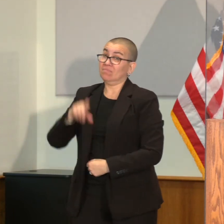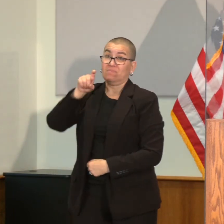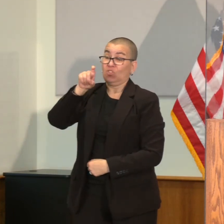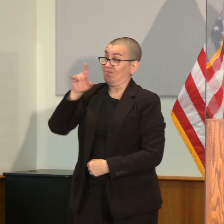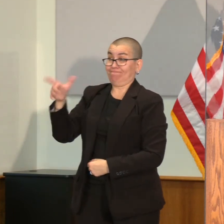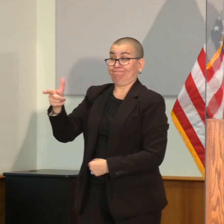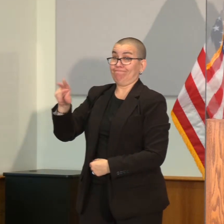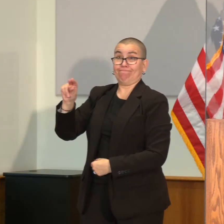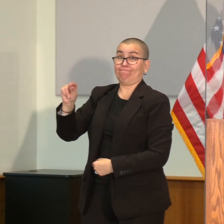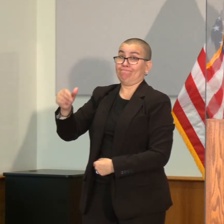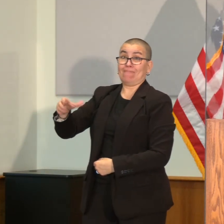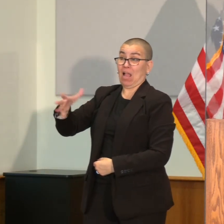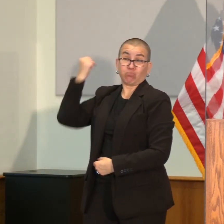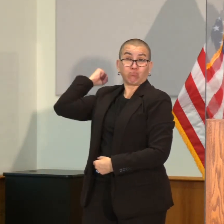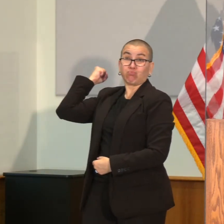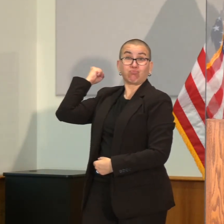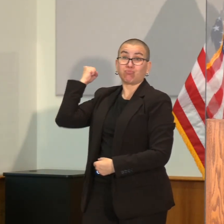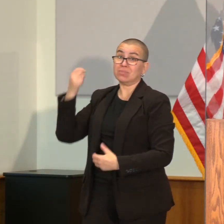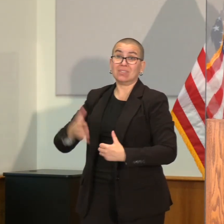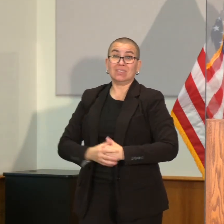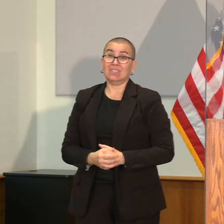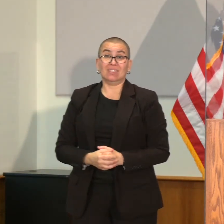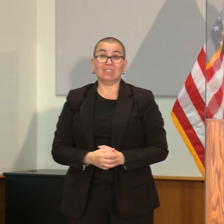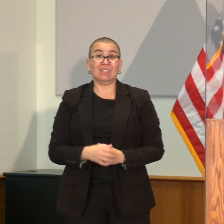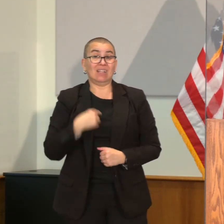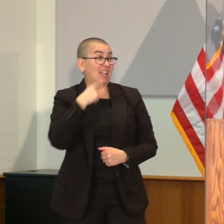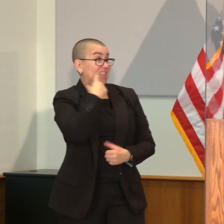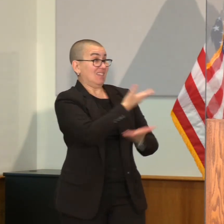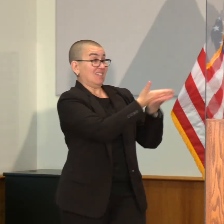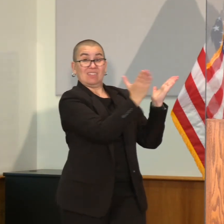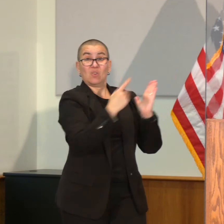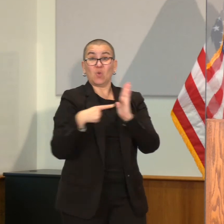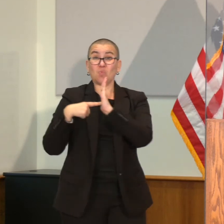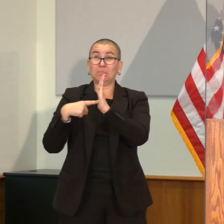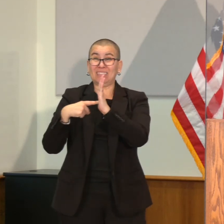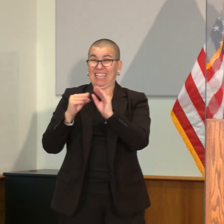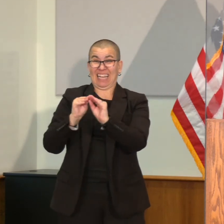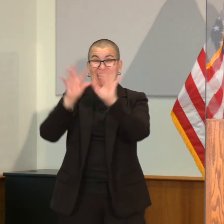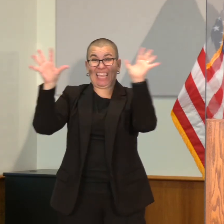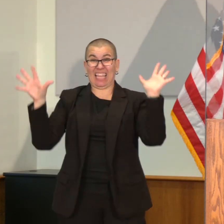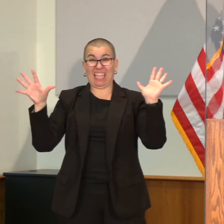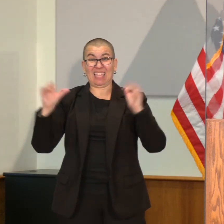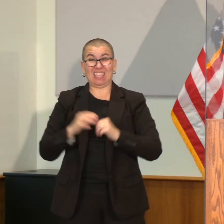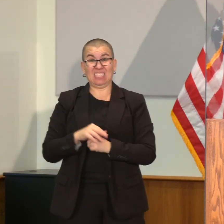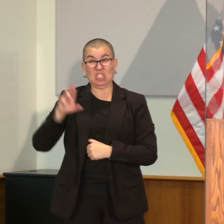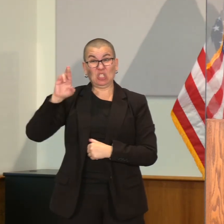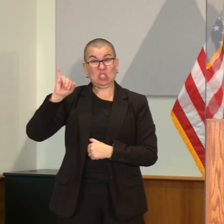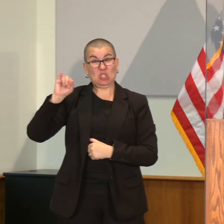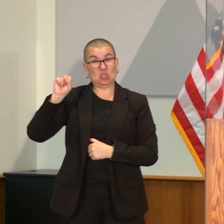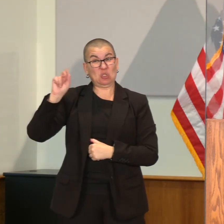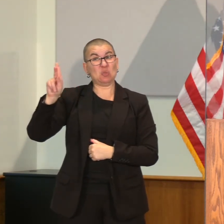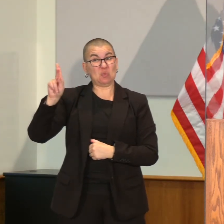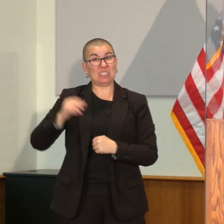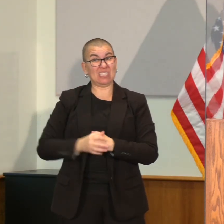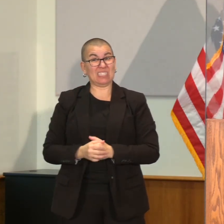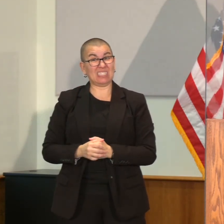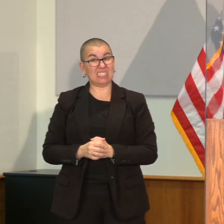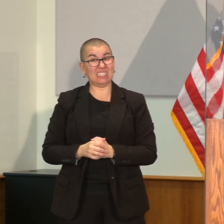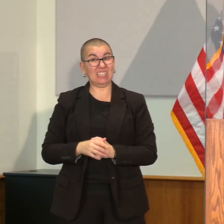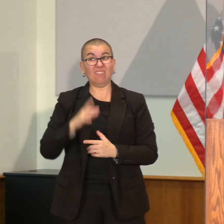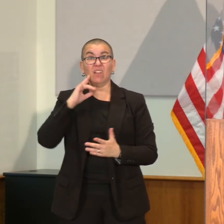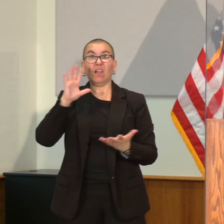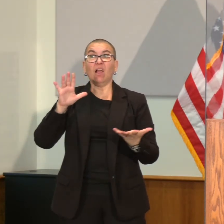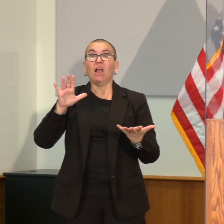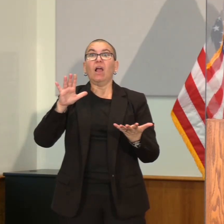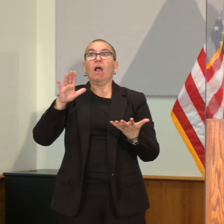heard these representatives did make it very clear that the risk is the longer it takes, we add another name to that fraternity of mothers who no